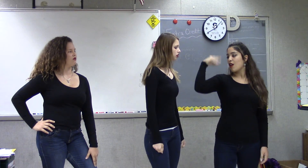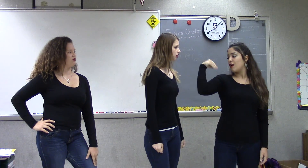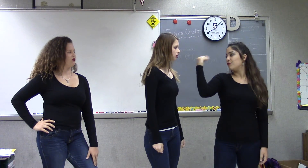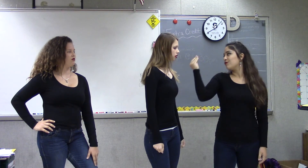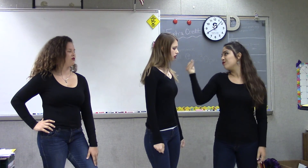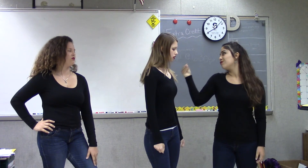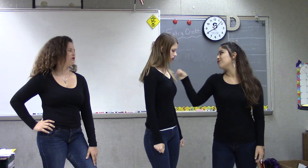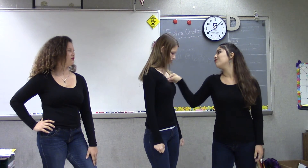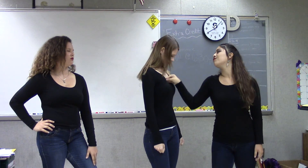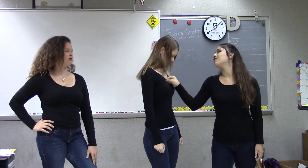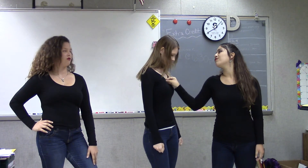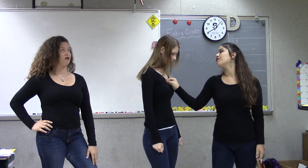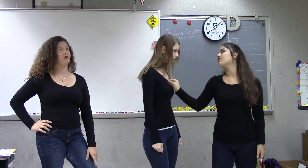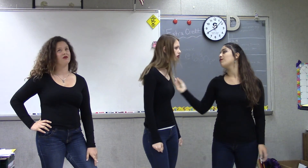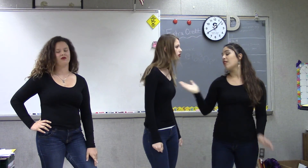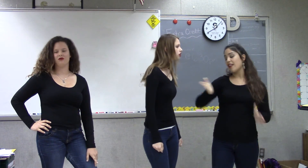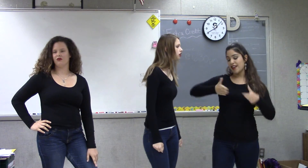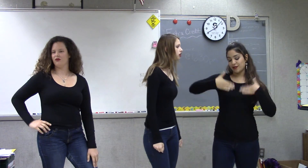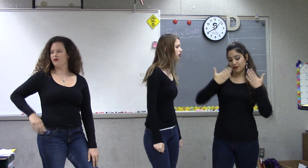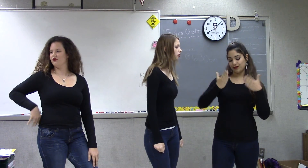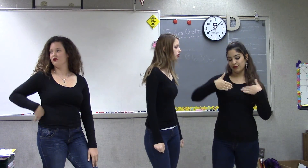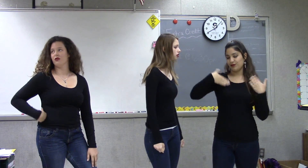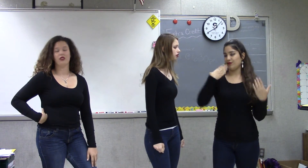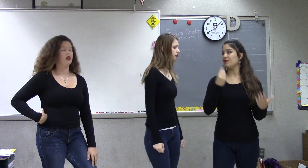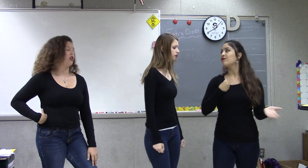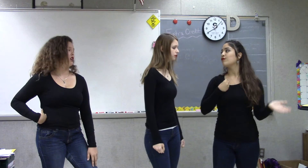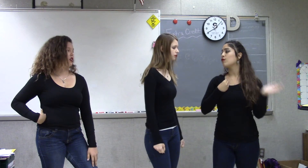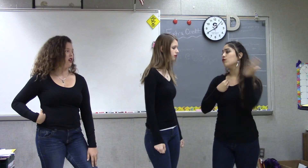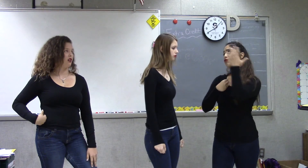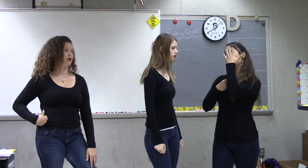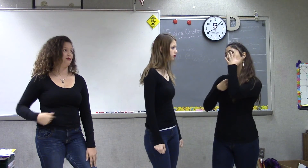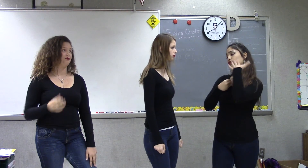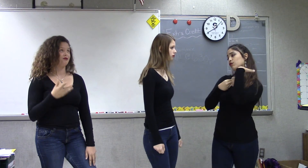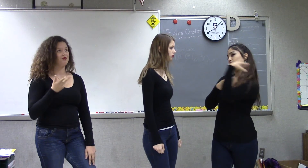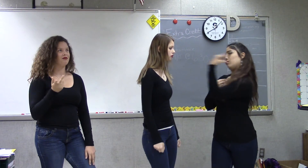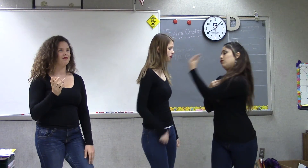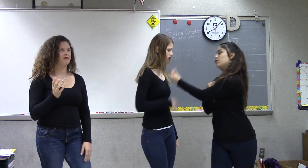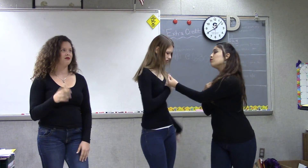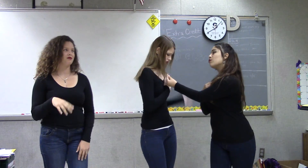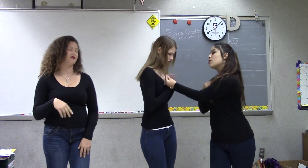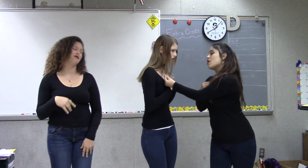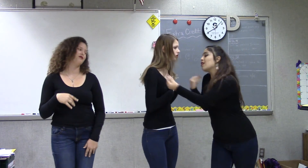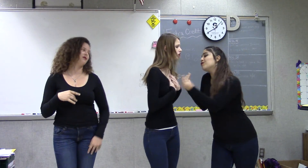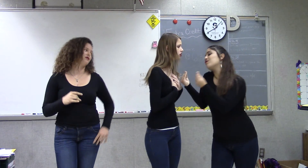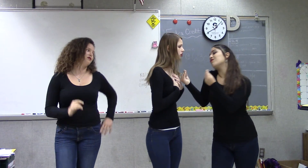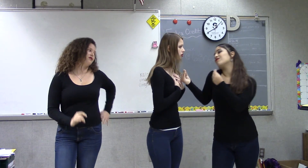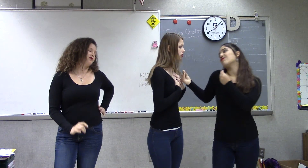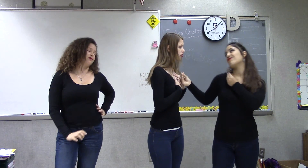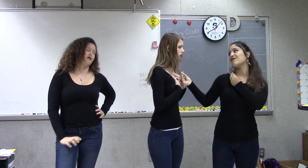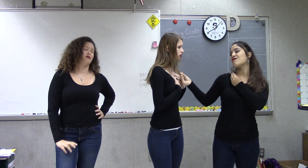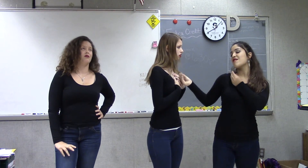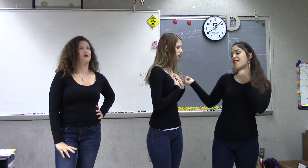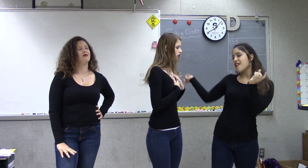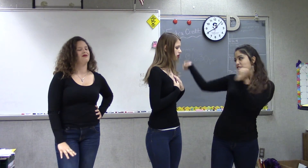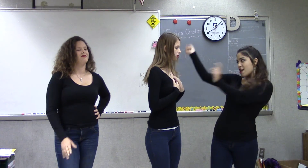It's what I love for, to help unfortunate merfolk like yourself. Poor